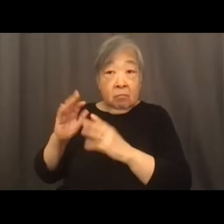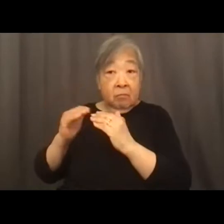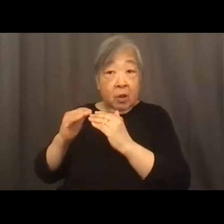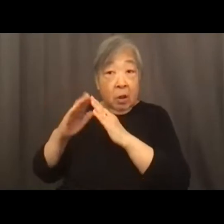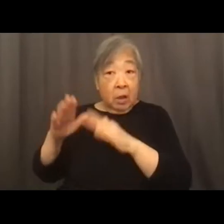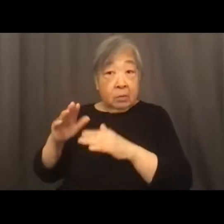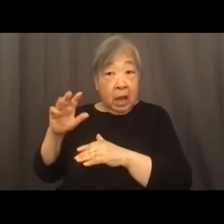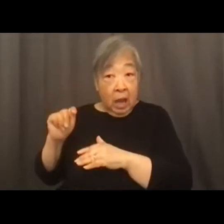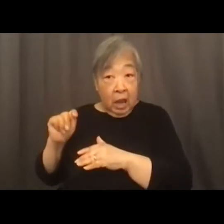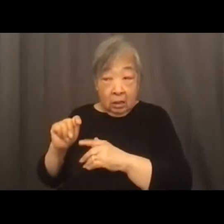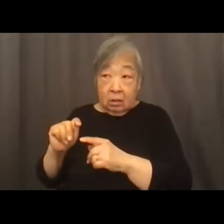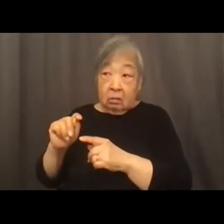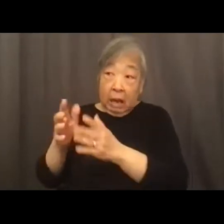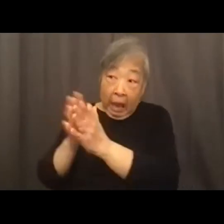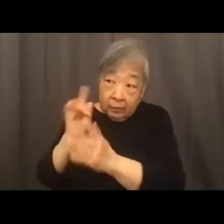Thank you.